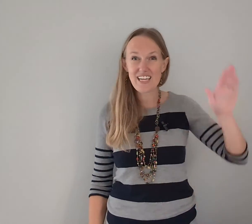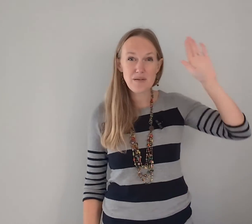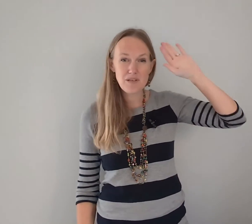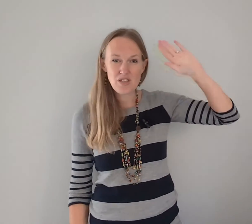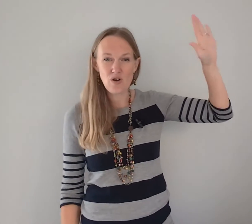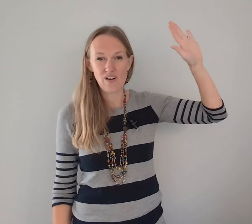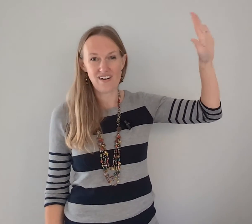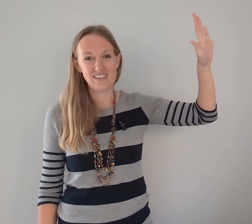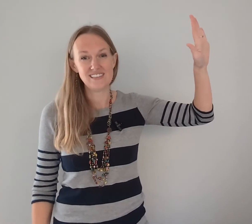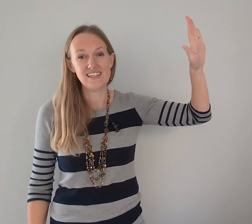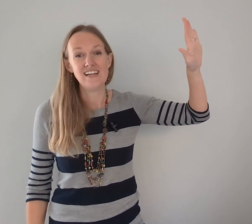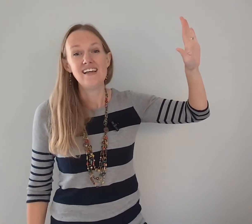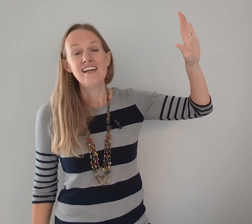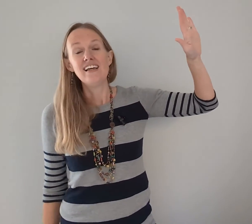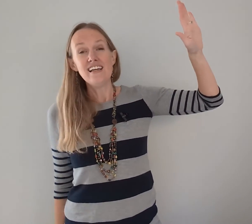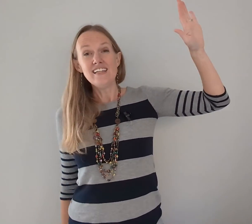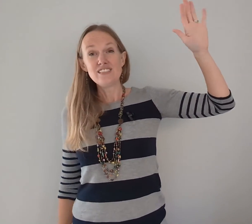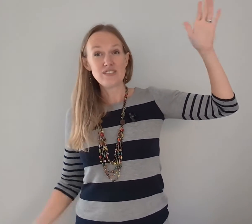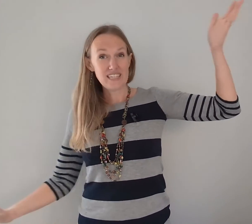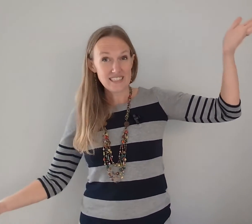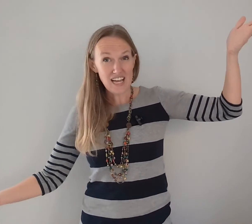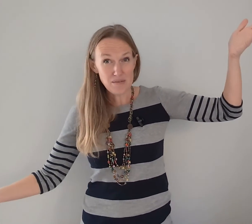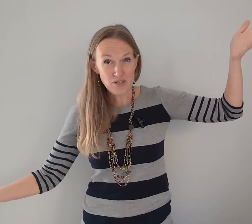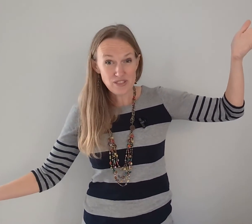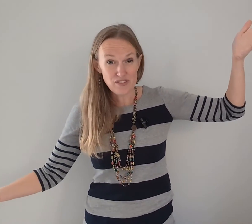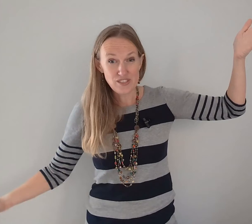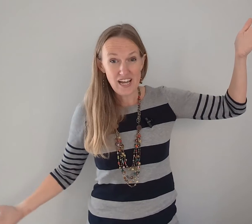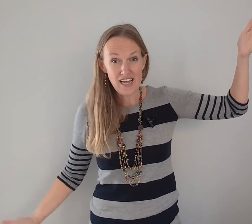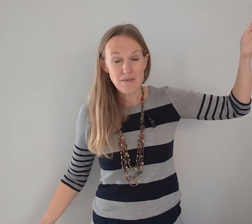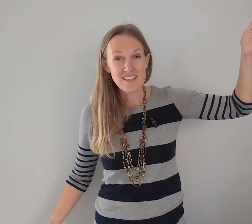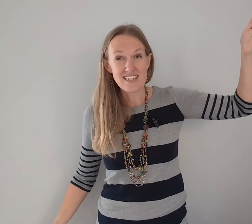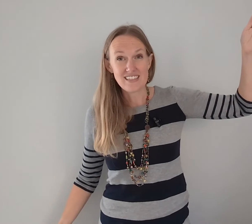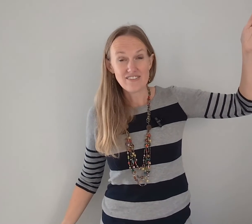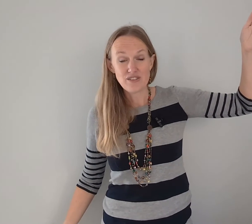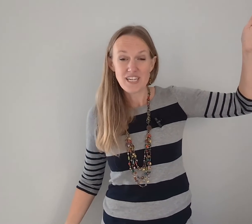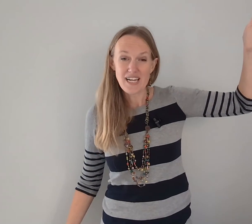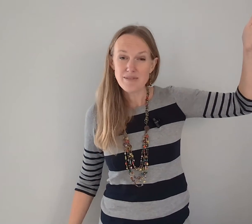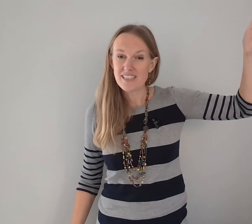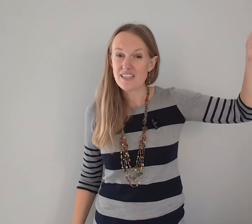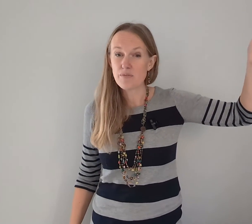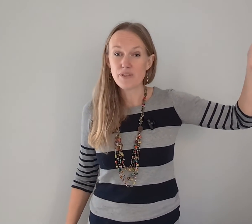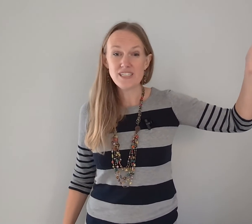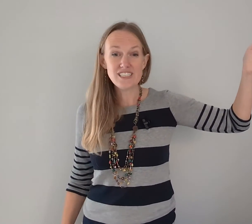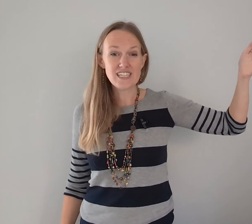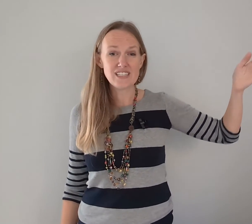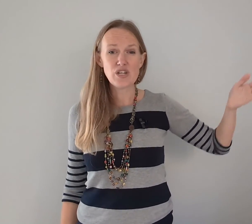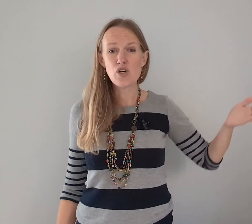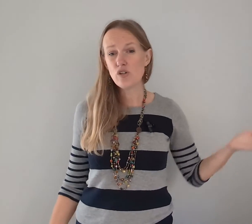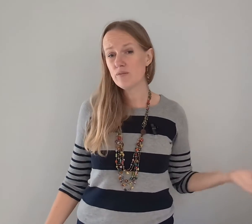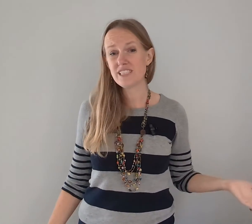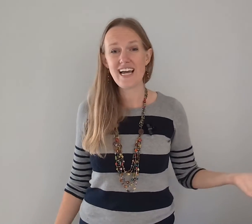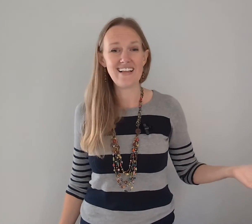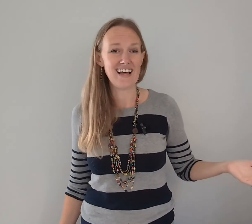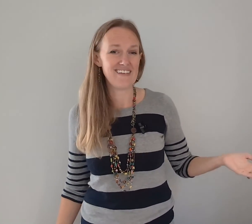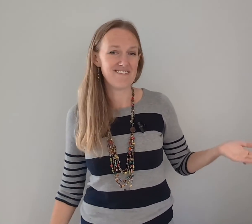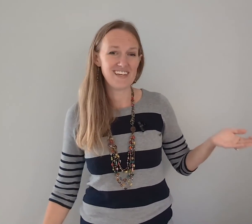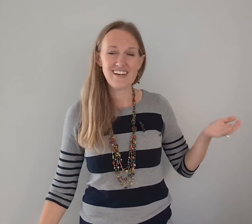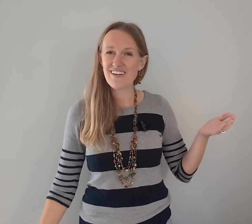am yours. So it says I am yours a few times, and then the bridge says, whom shall I fear?